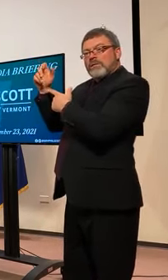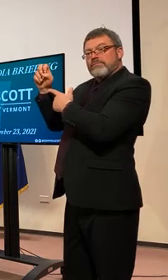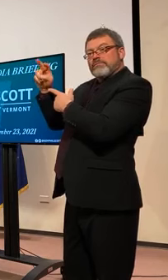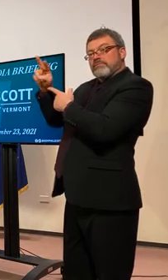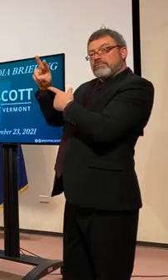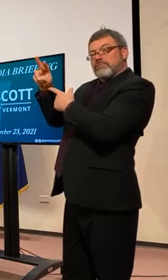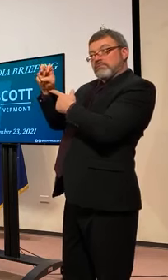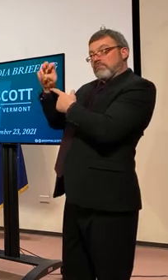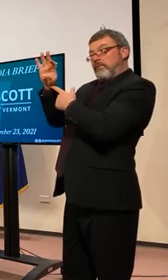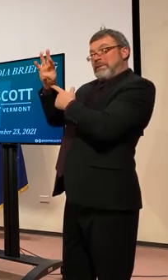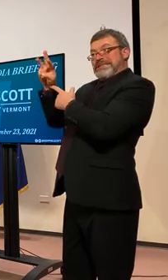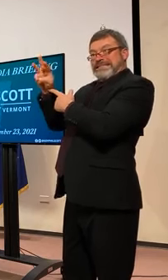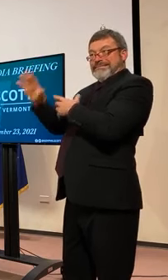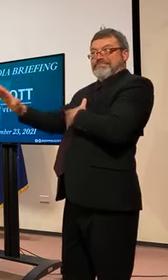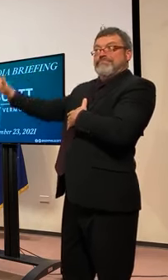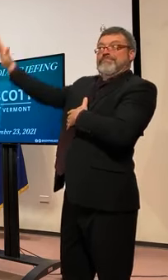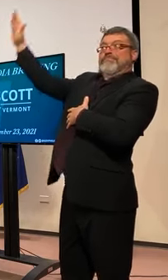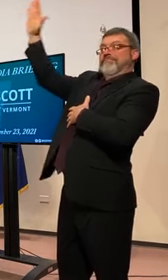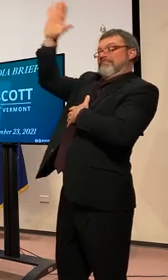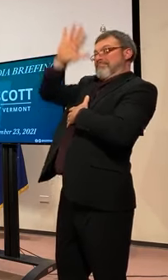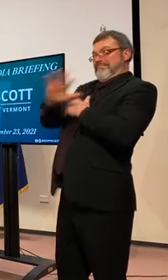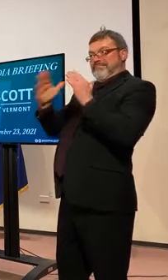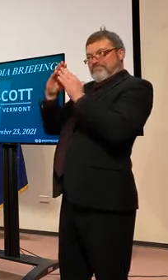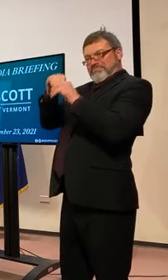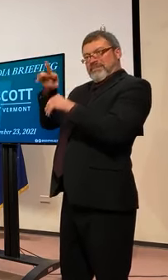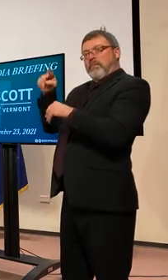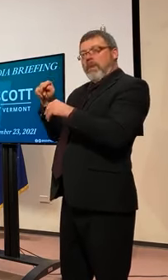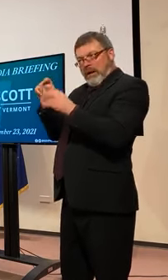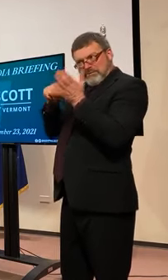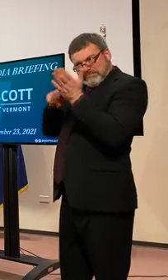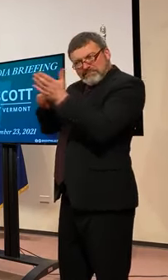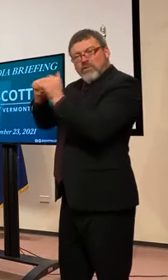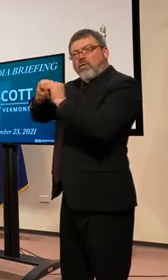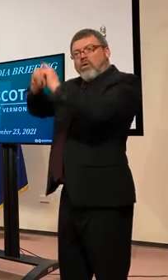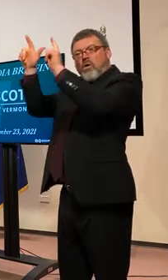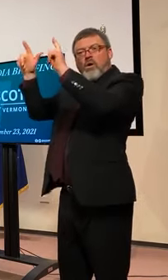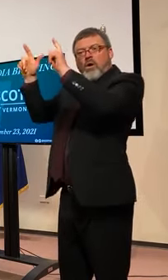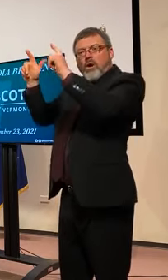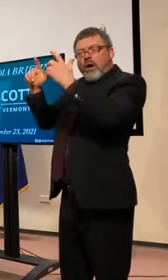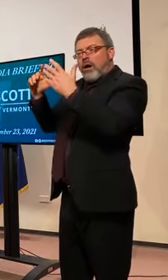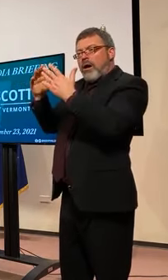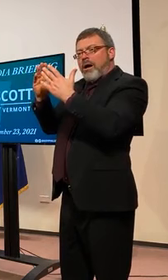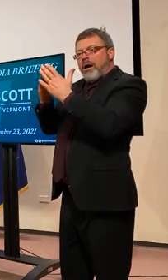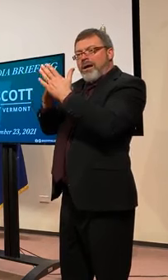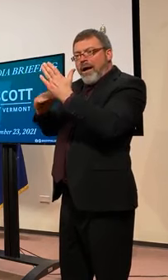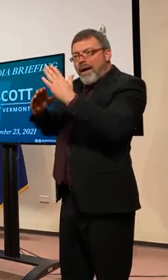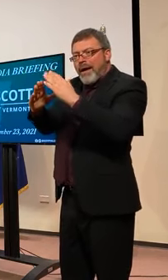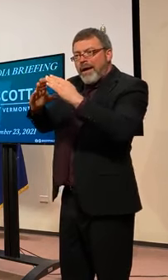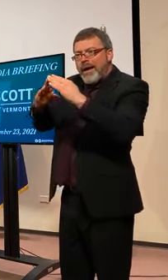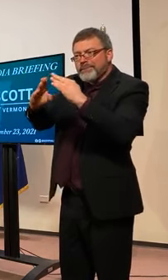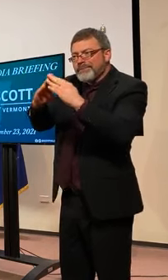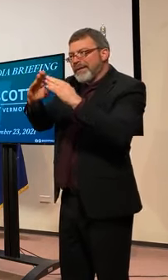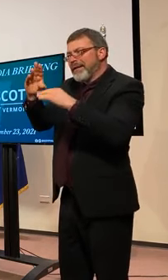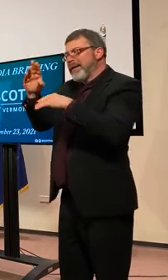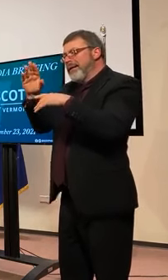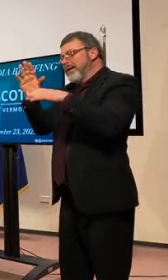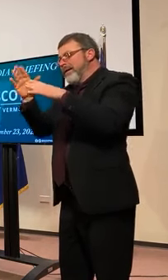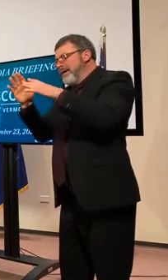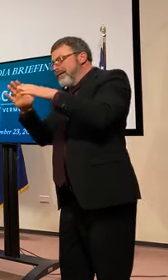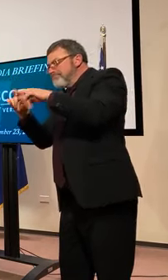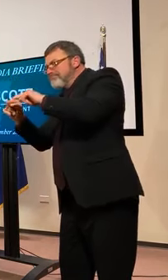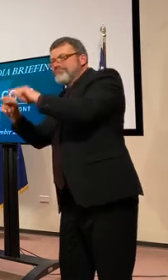throughout the state, plus I think they also have some villages and water districts, but there was no survey. And